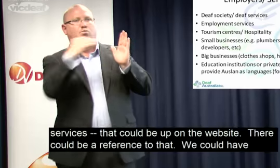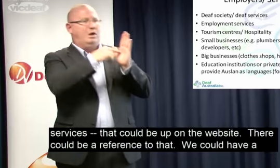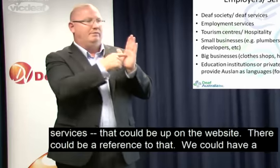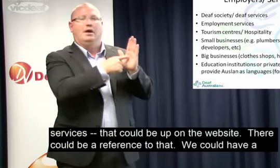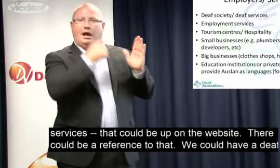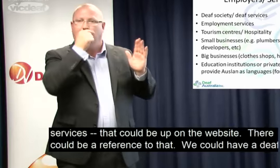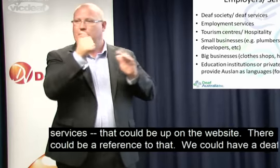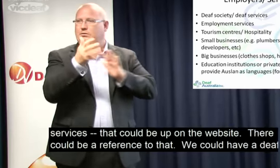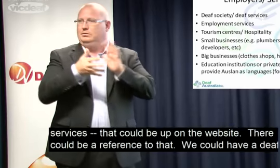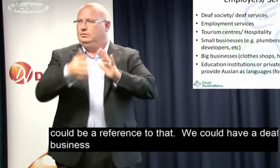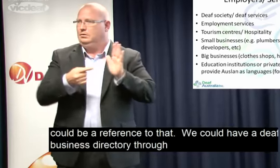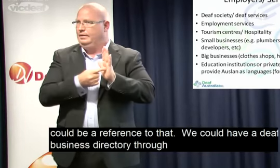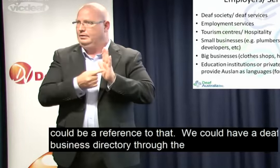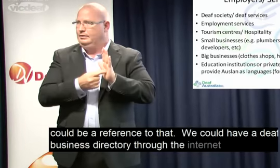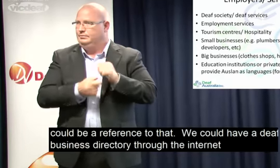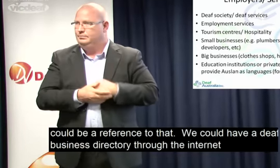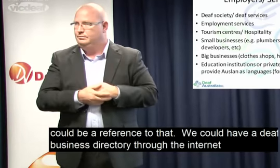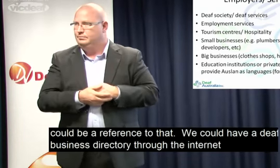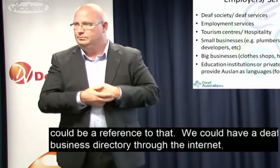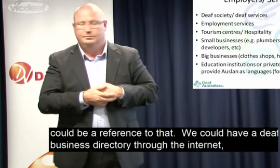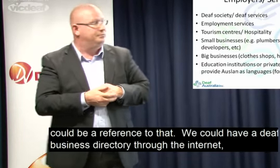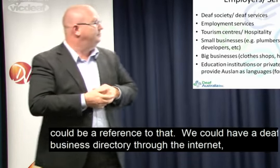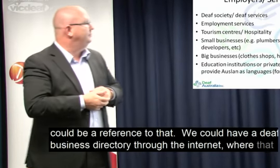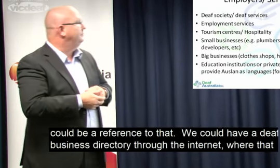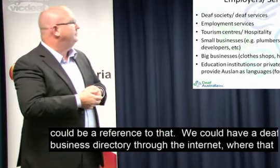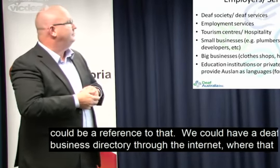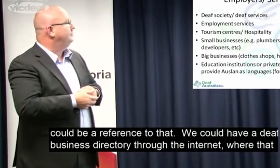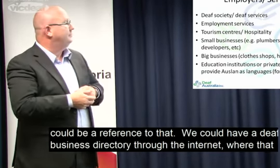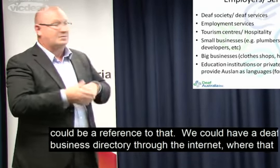is used to indicate you're a deaf-friendly service.